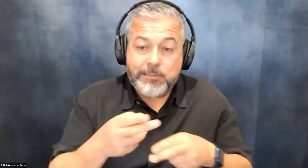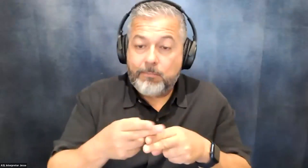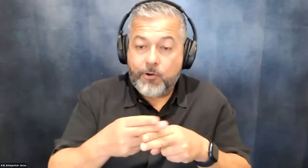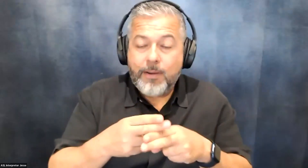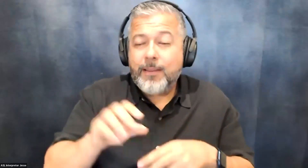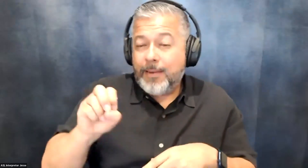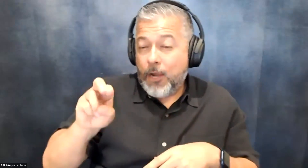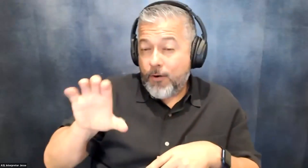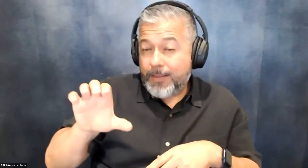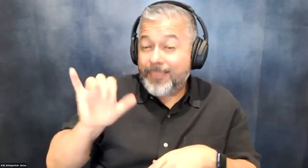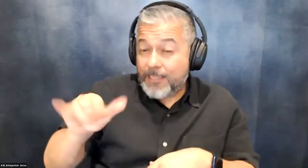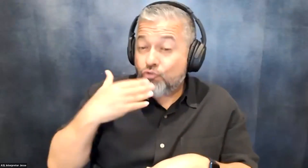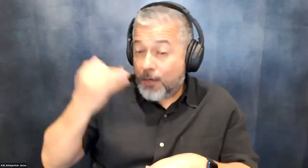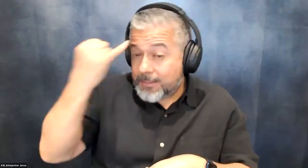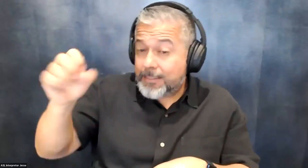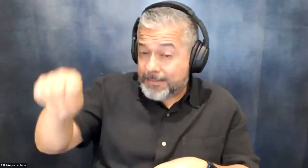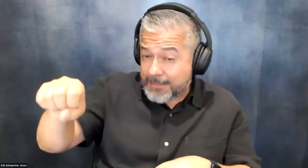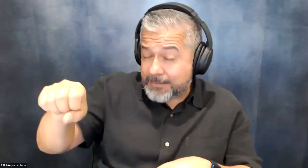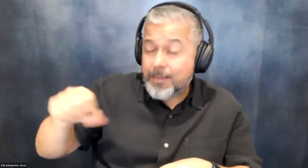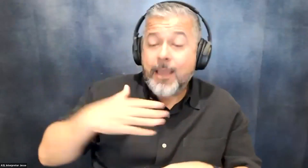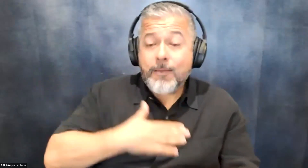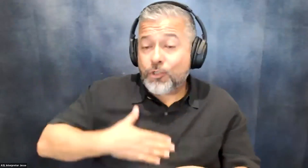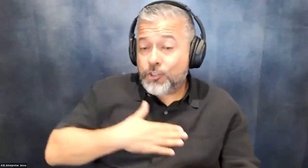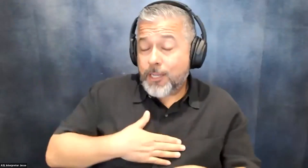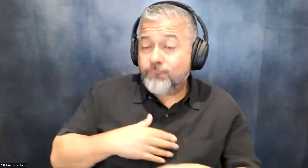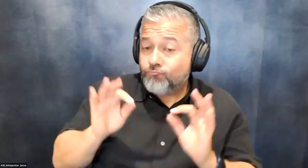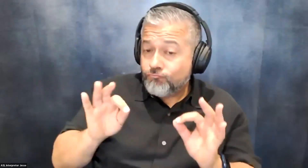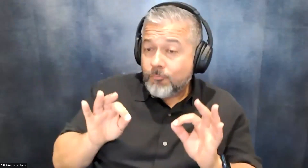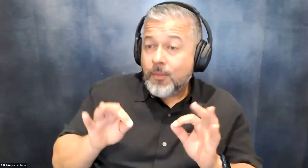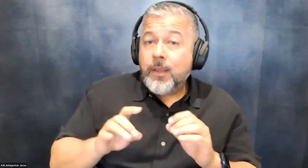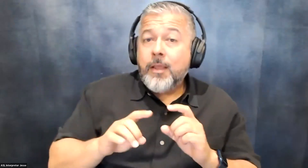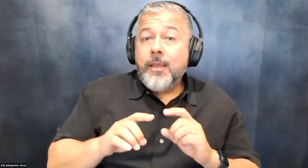Eric, I think it's a great idea, certainly, and I appreciate, and maybe as folks are doing this